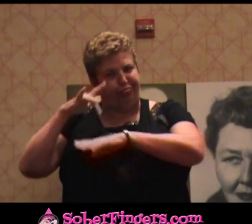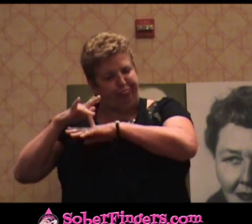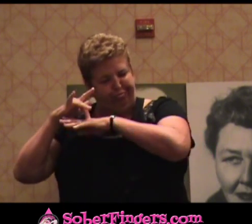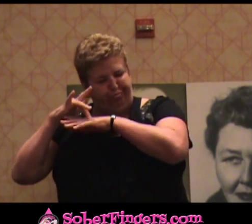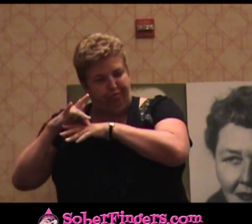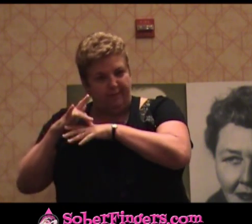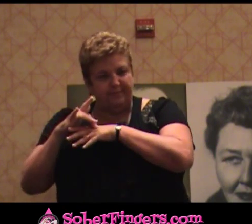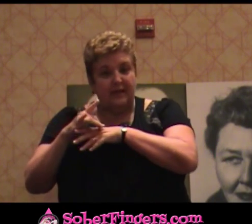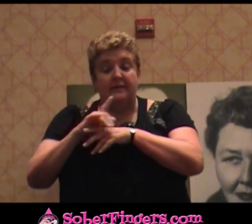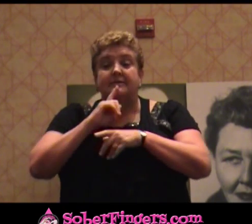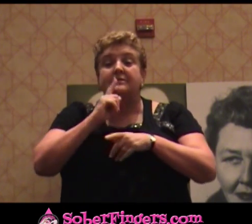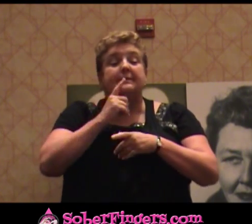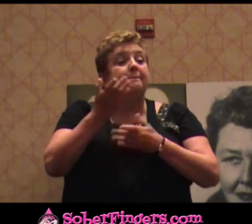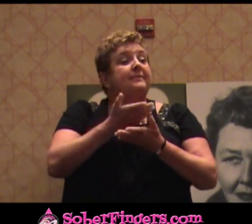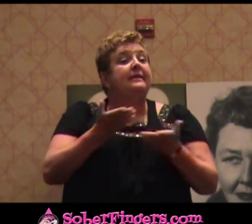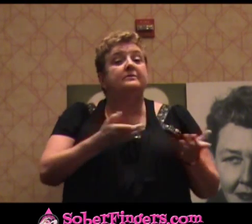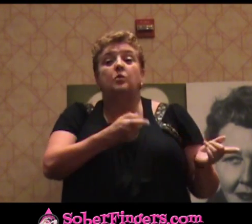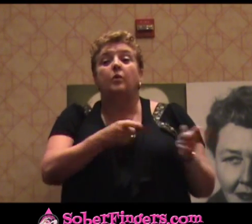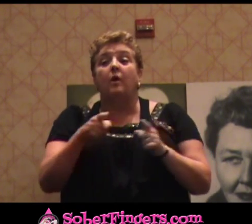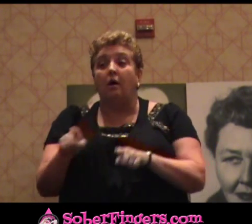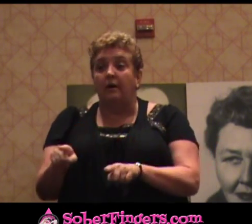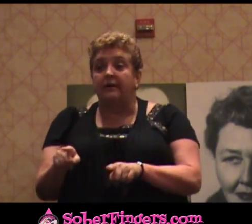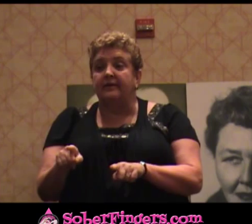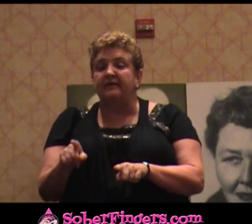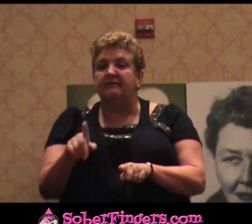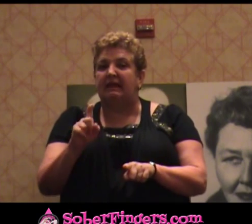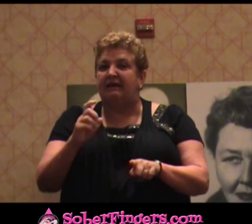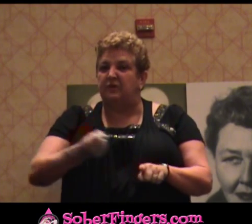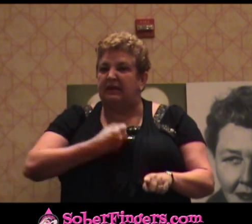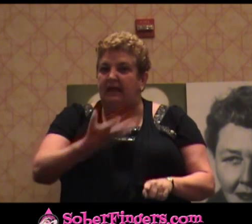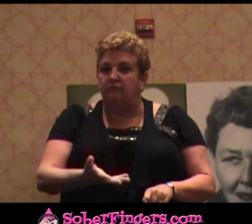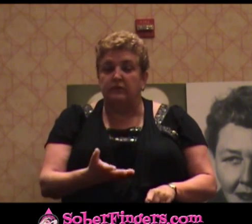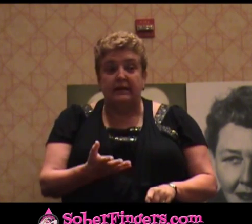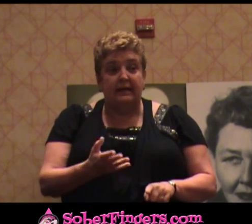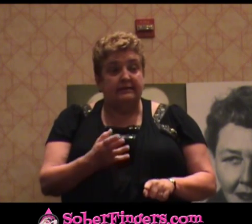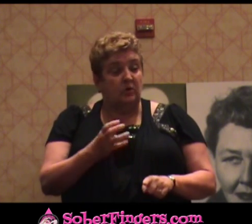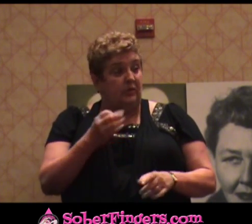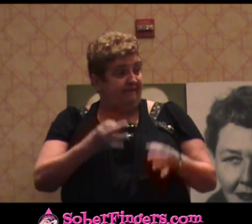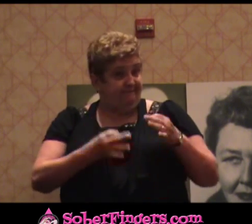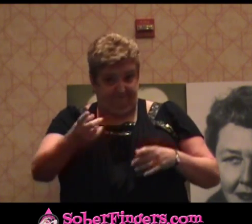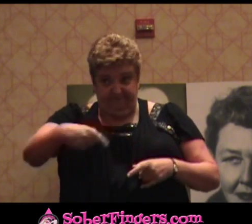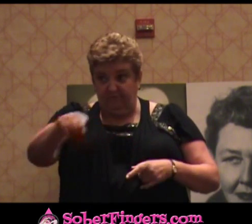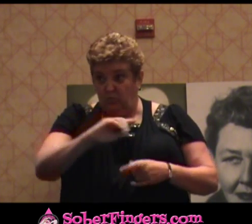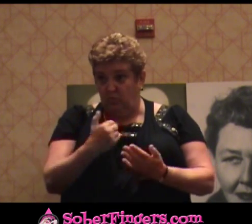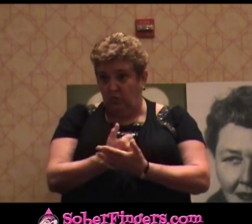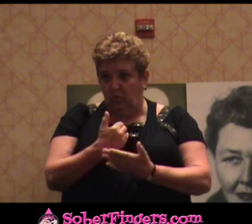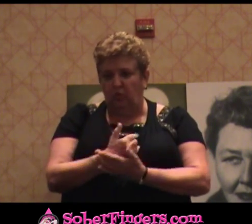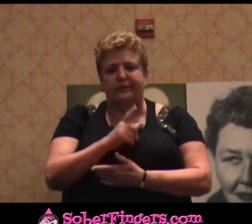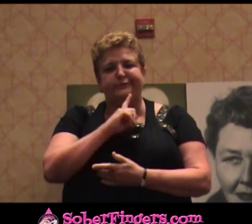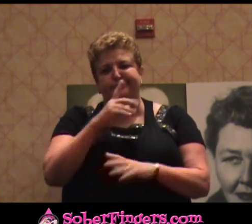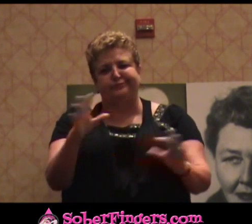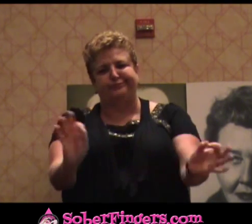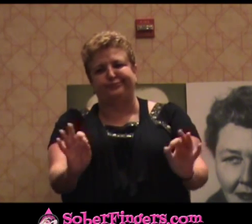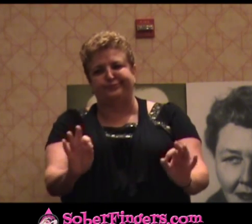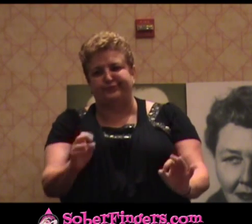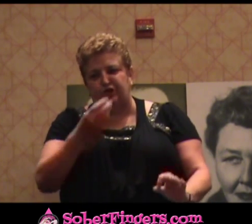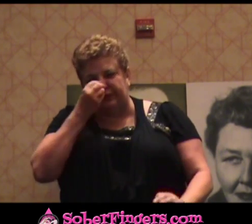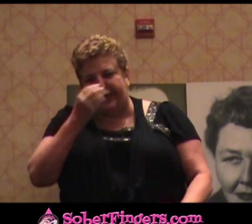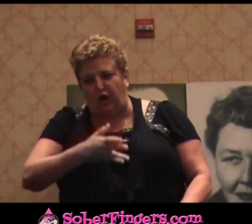at the moment with me that I usually got to get out. So if you be new, this is insignificant to you. You probably really don't care, because it's all about you right